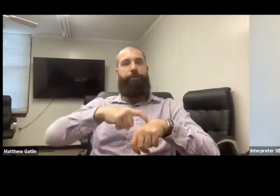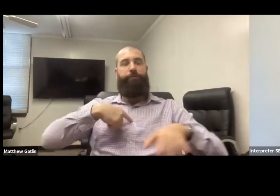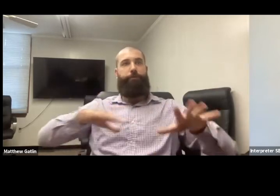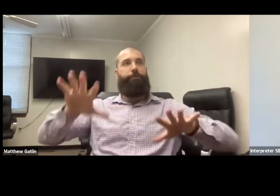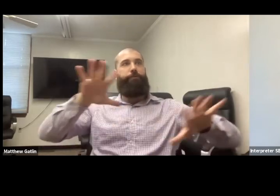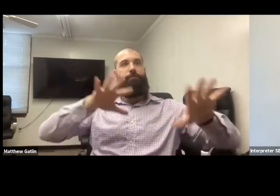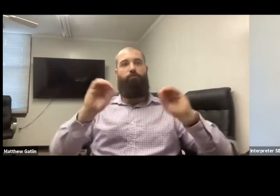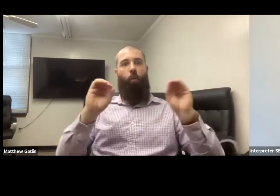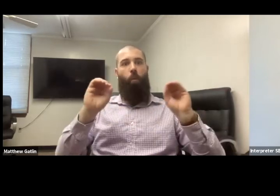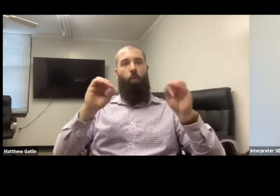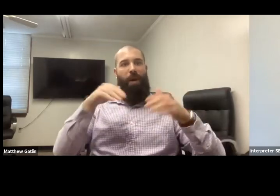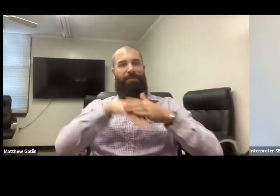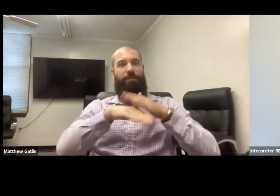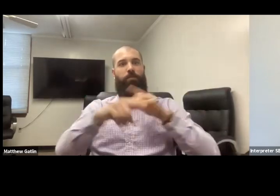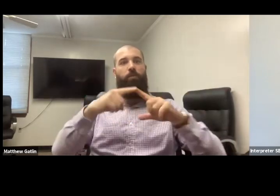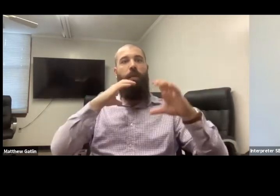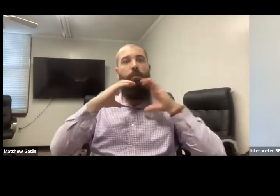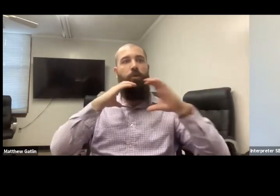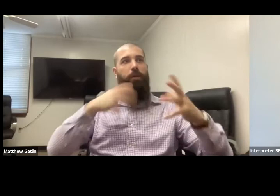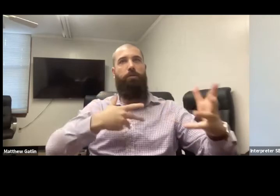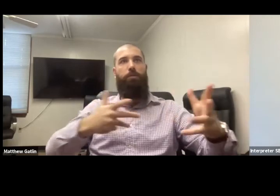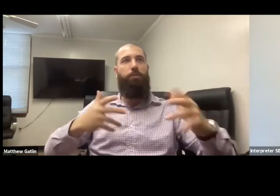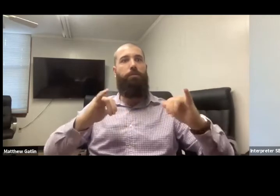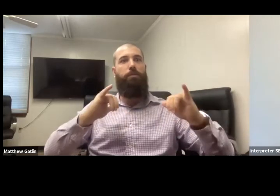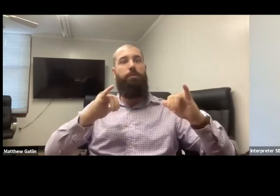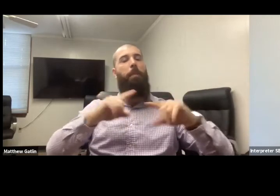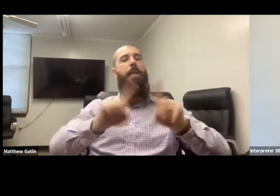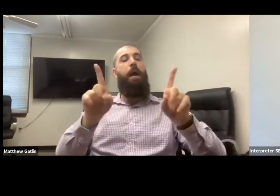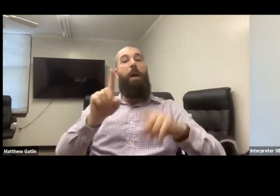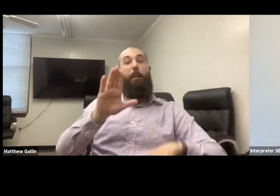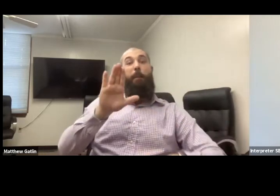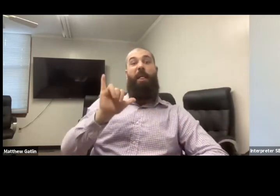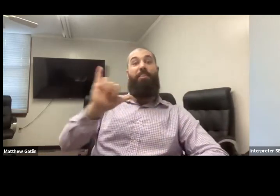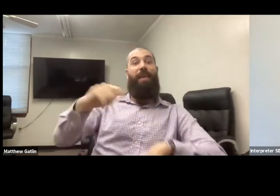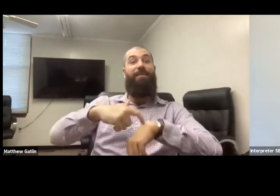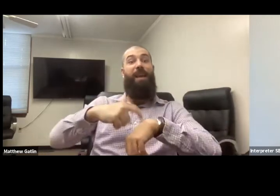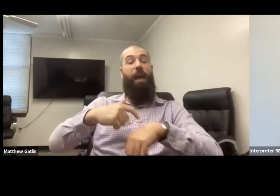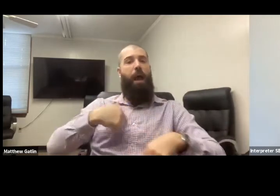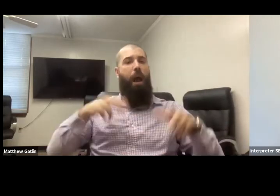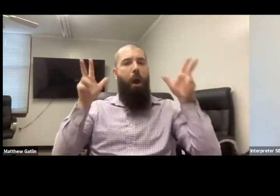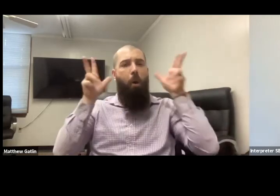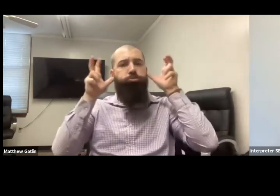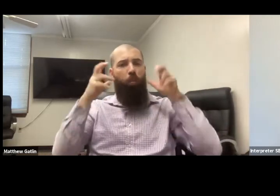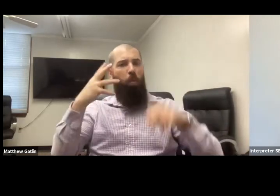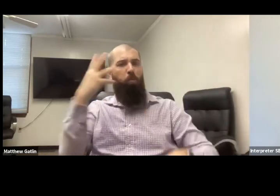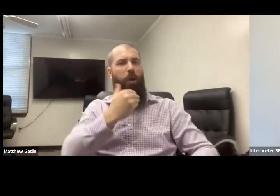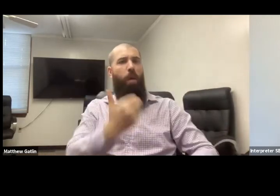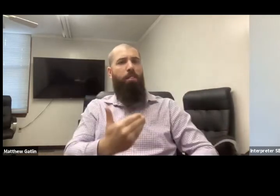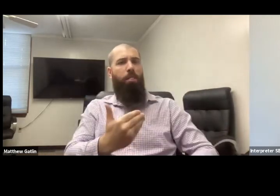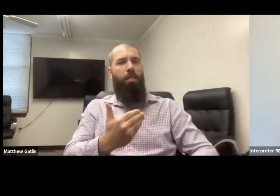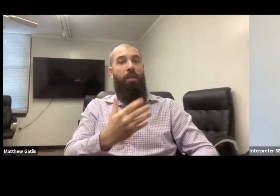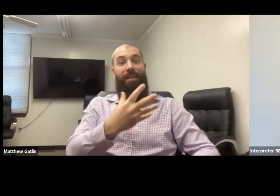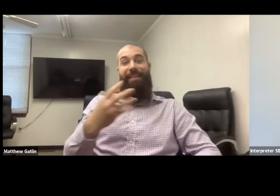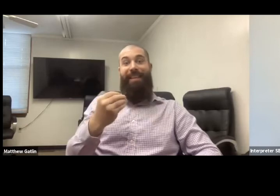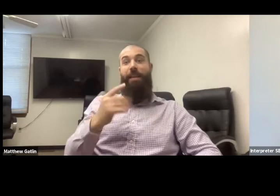Wow, that was my first time. It was very awkward. I had no access to communication. But by that time, I